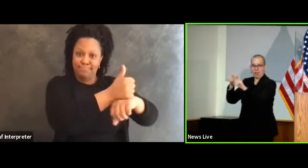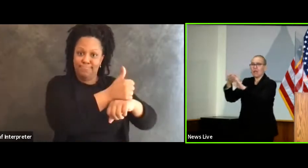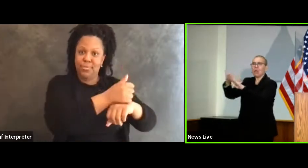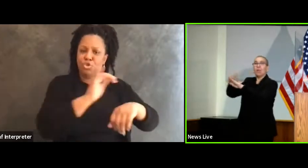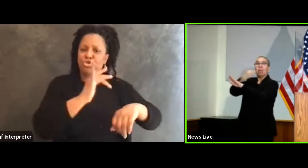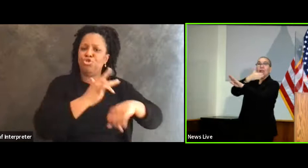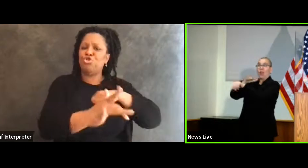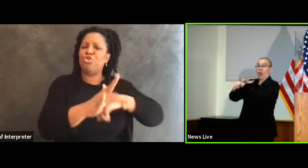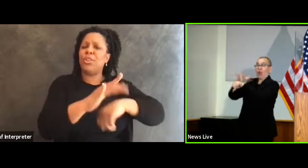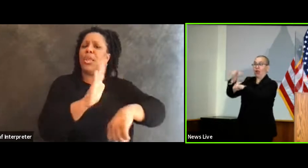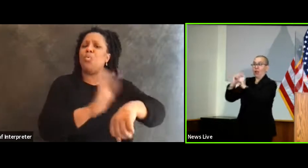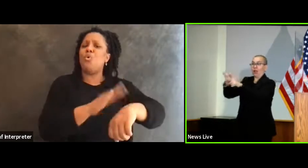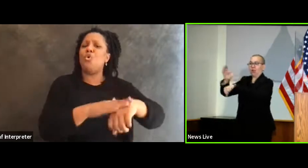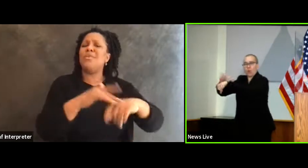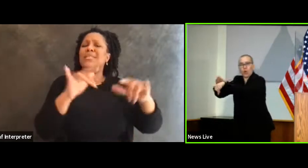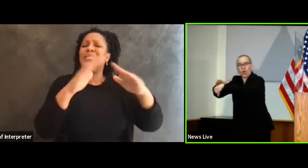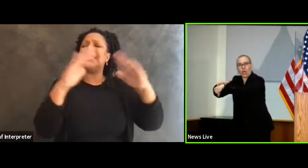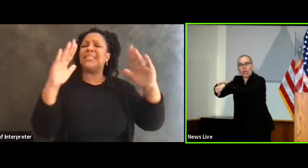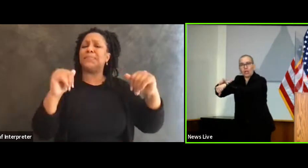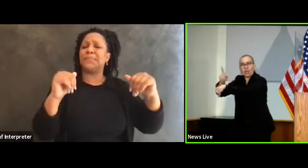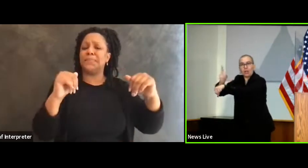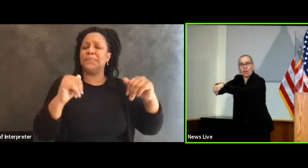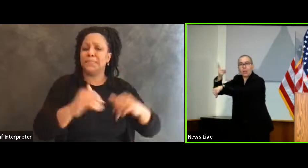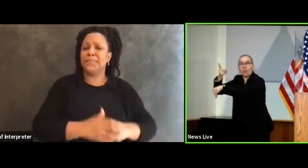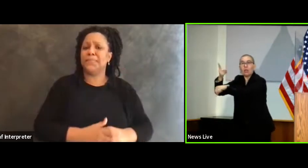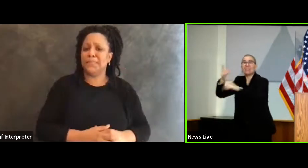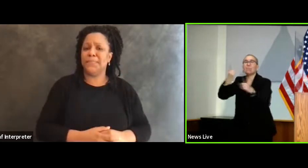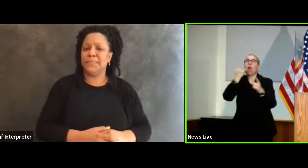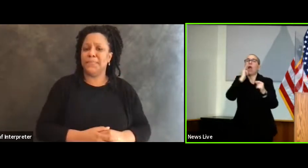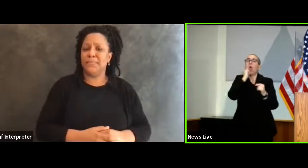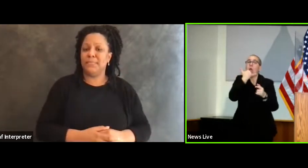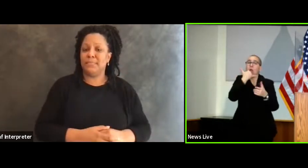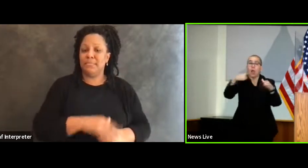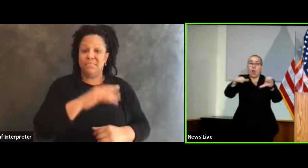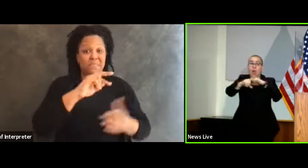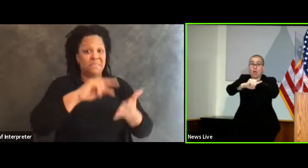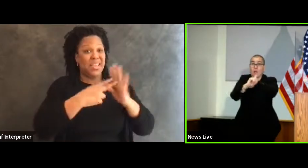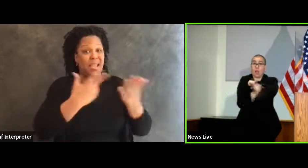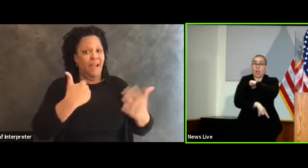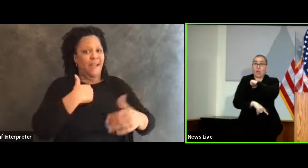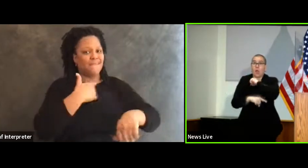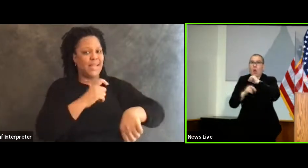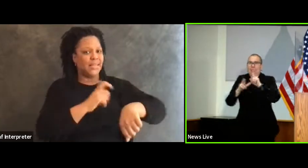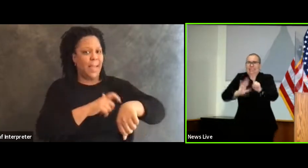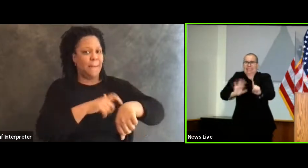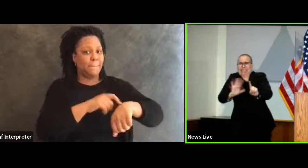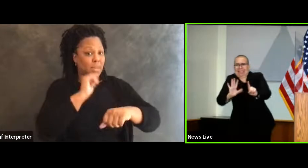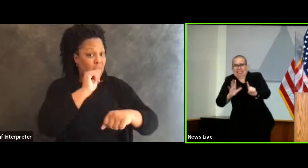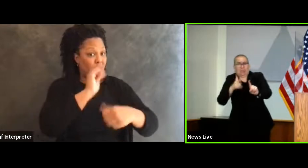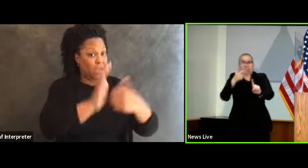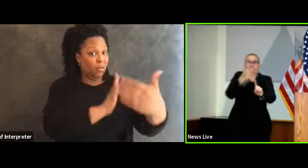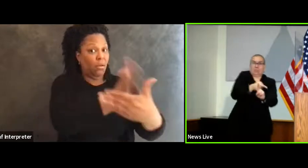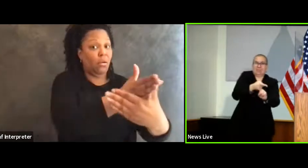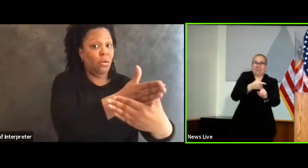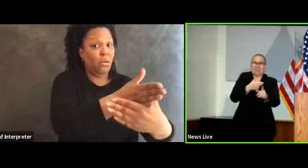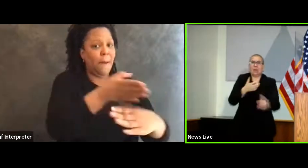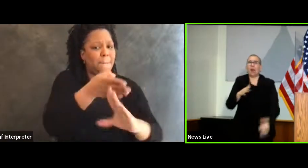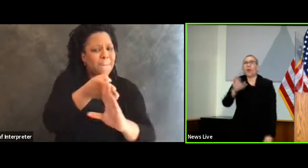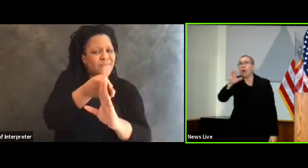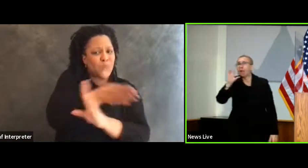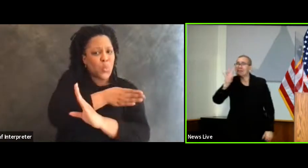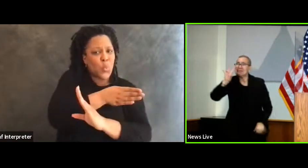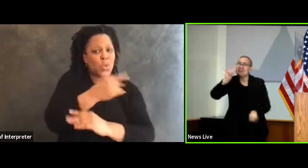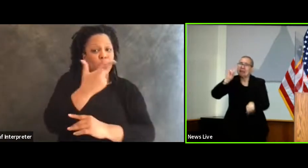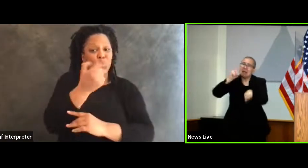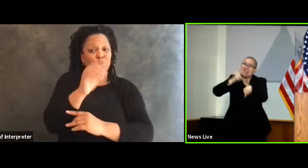kind that could have intervened in the trajectory of Sergeant Chauvin before he killed George Floyd.